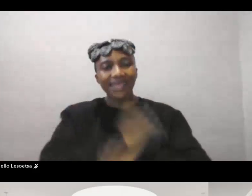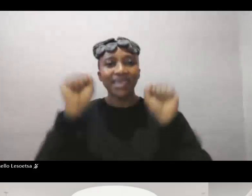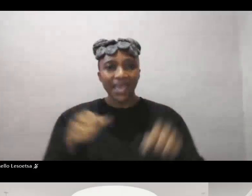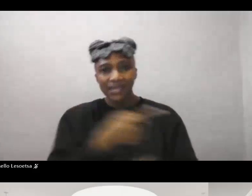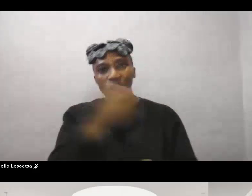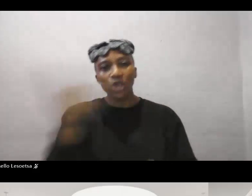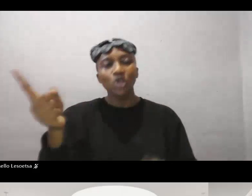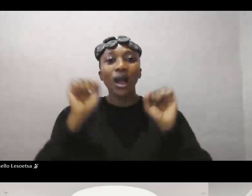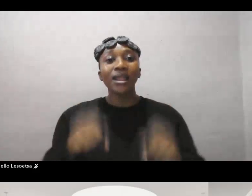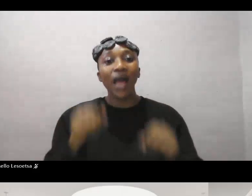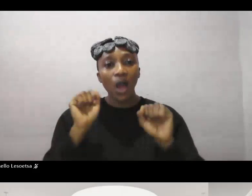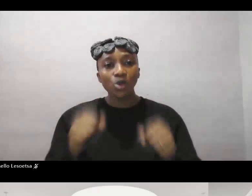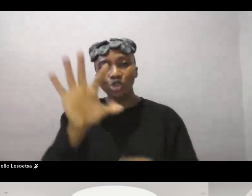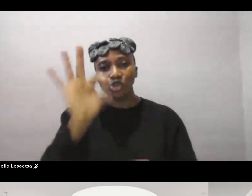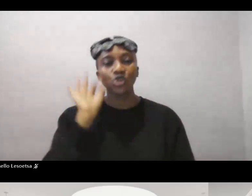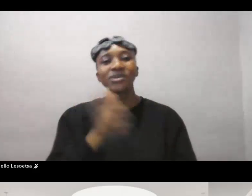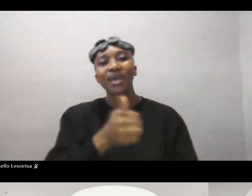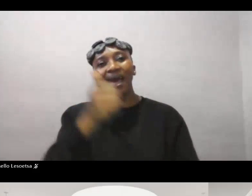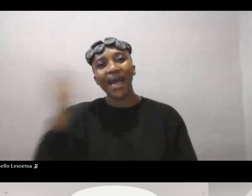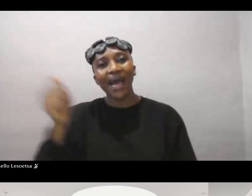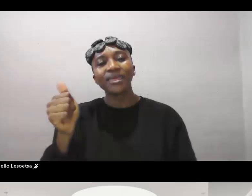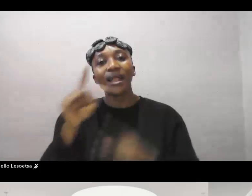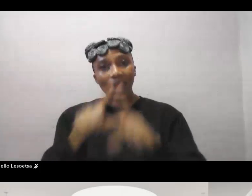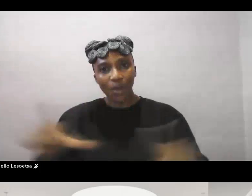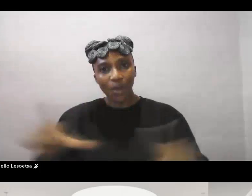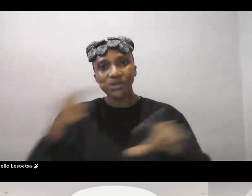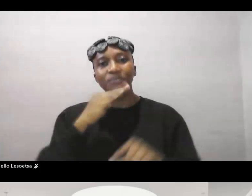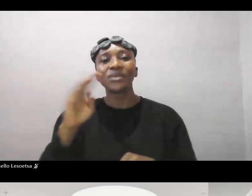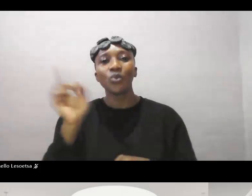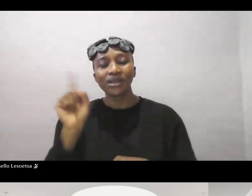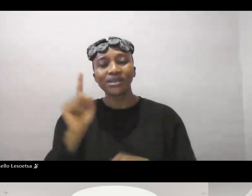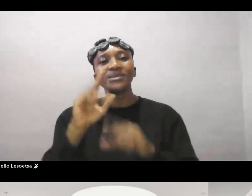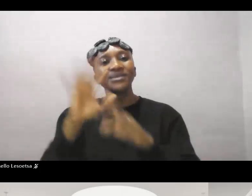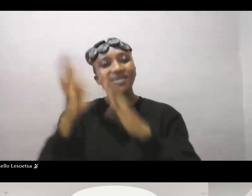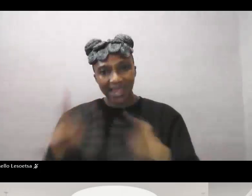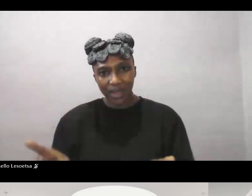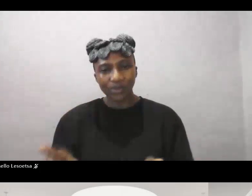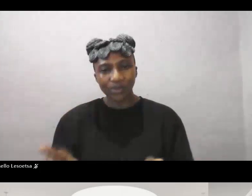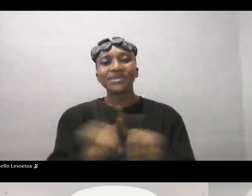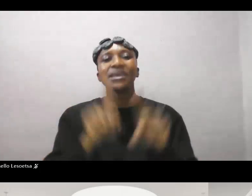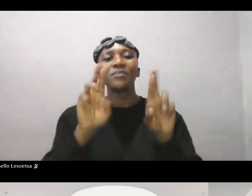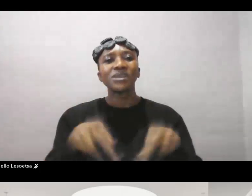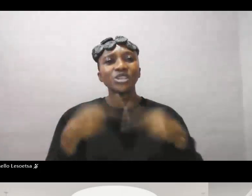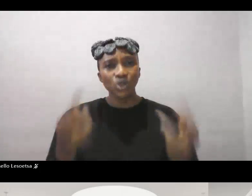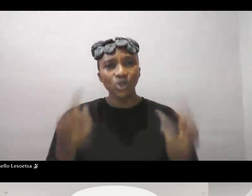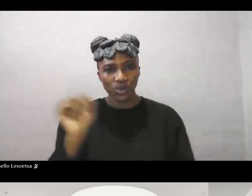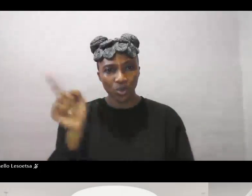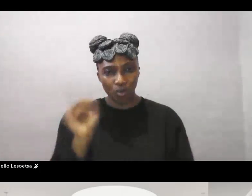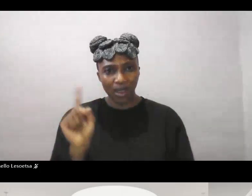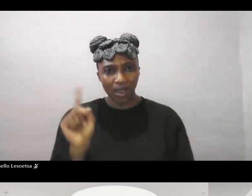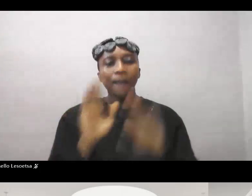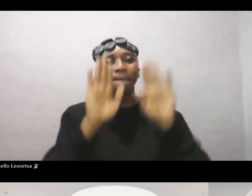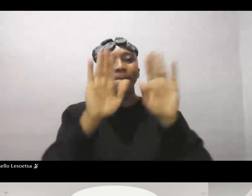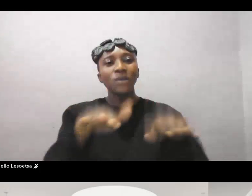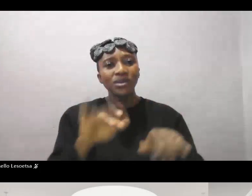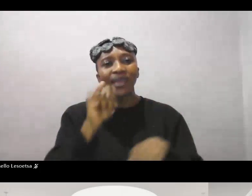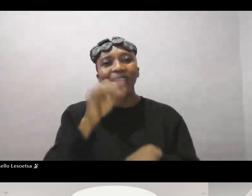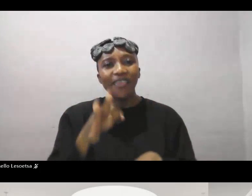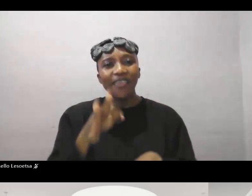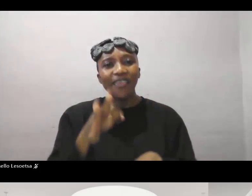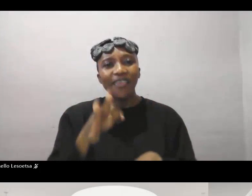other language, is sign language part of it? And what the resources put behind that, so that if I'm choosing